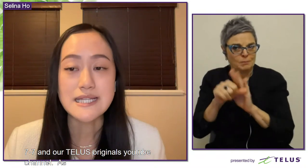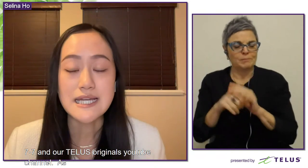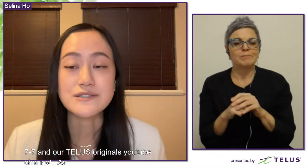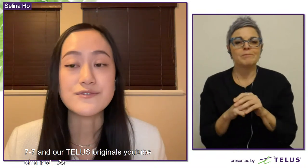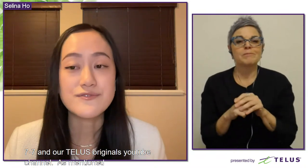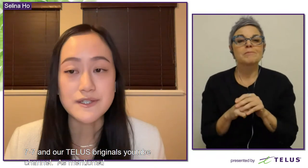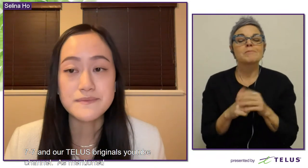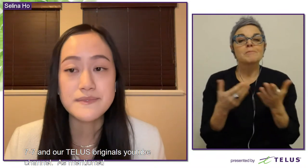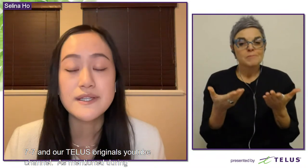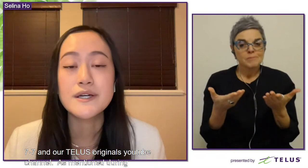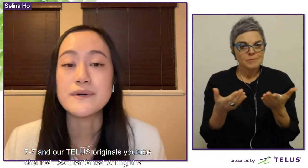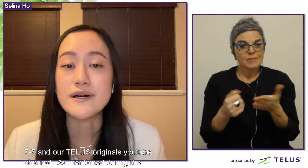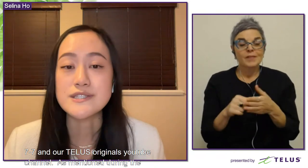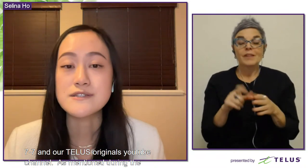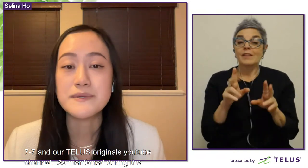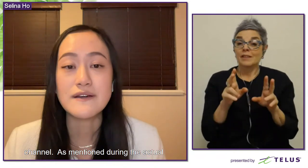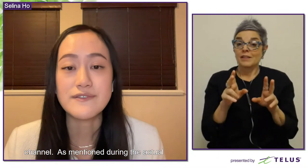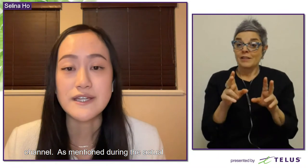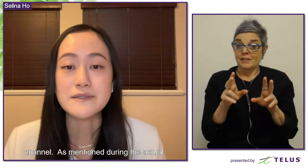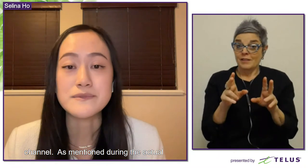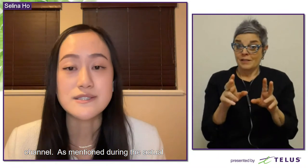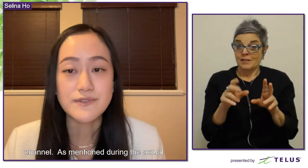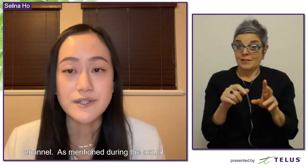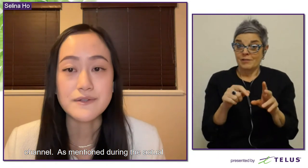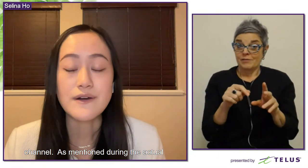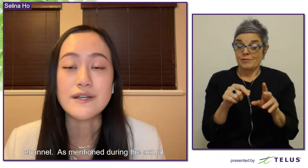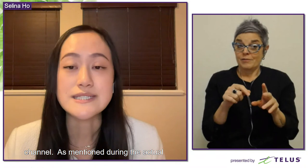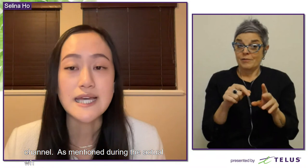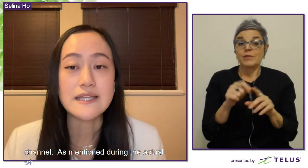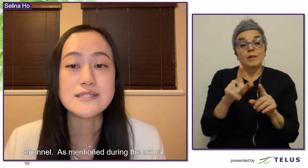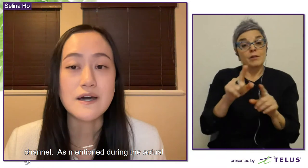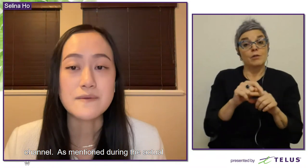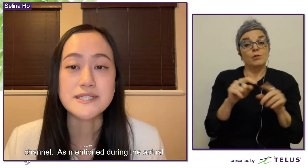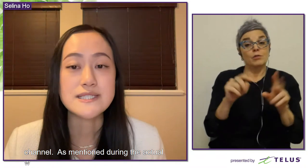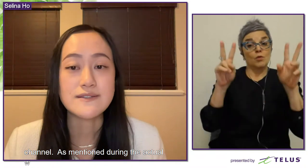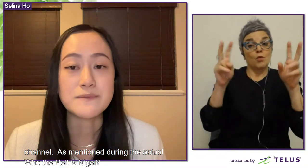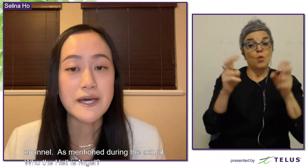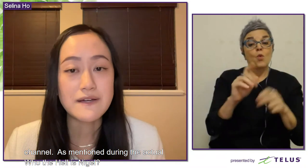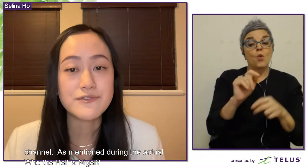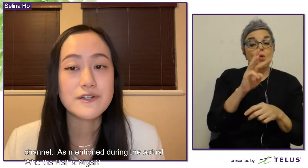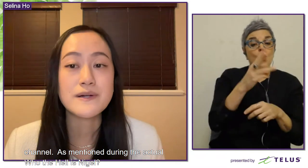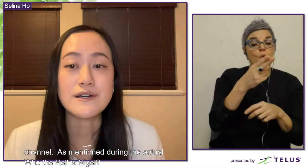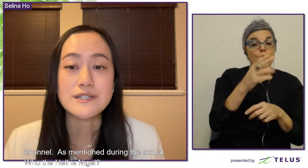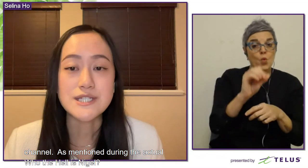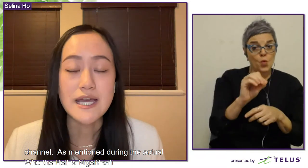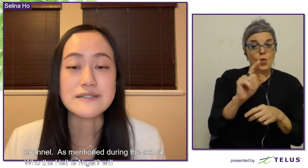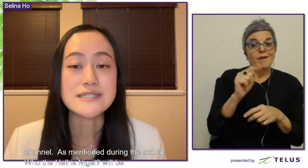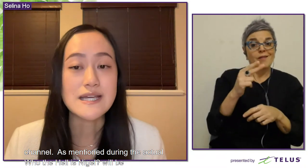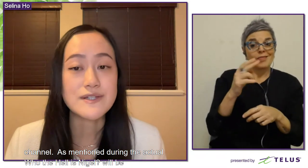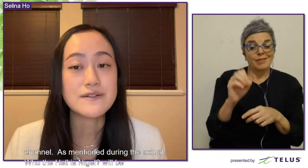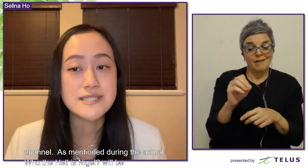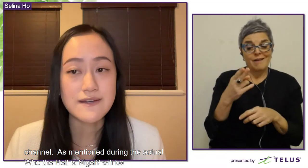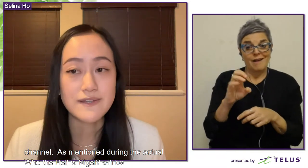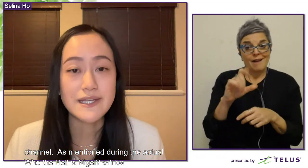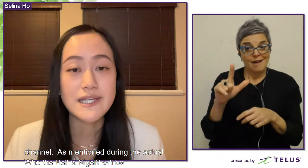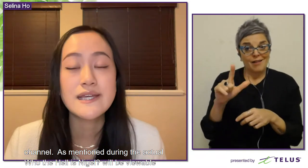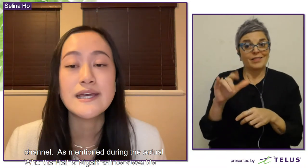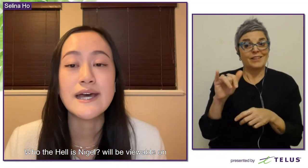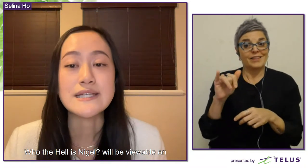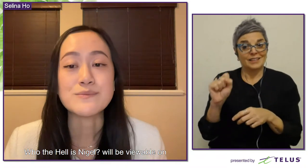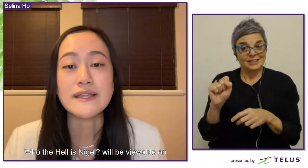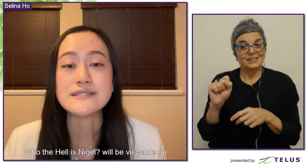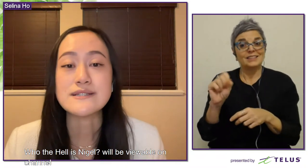the Hell is Nigel film will also be available to view on our TELUS Optic TV platform on channel